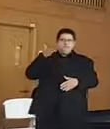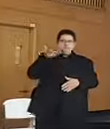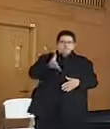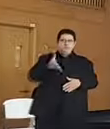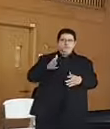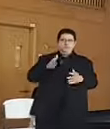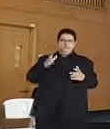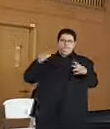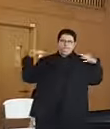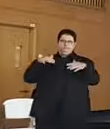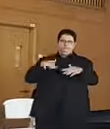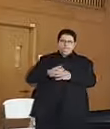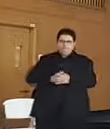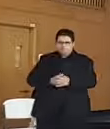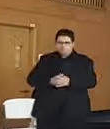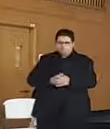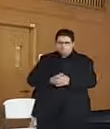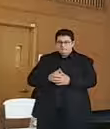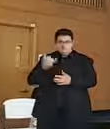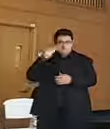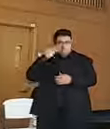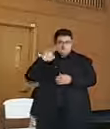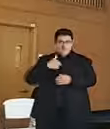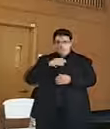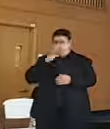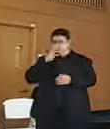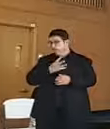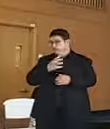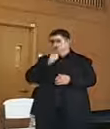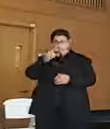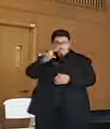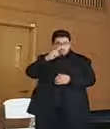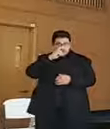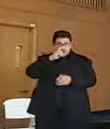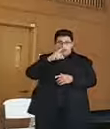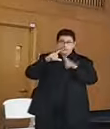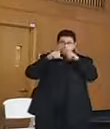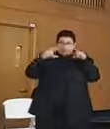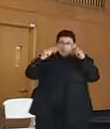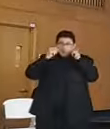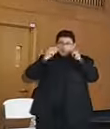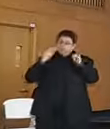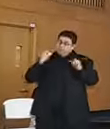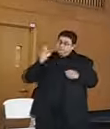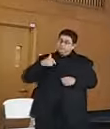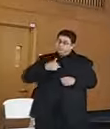open. If we do not adhere to masking, we will continue to see the cases climb.